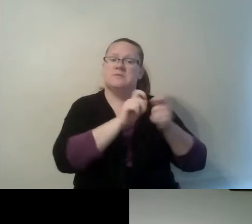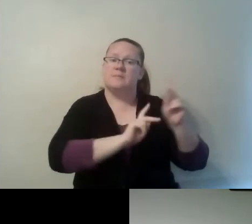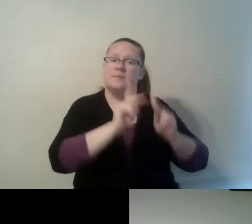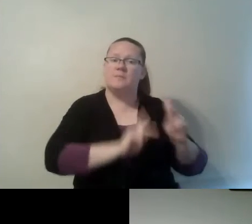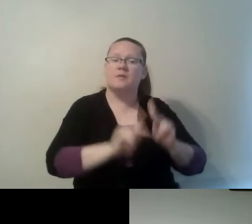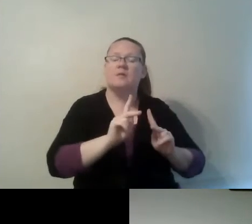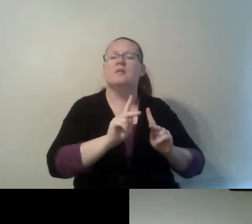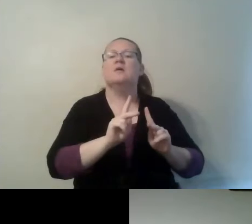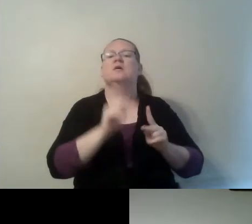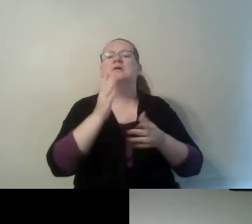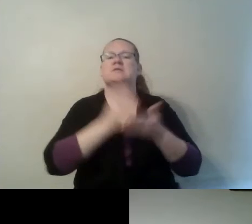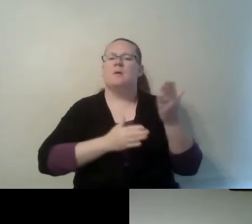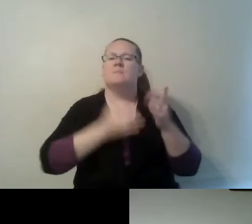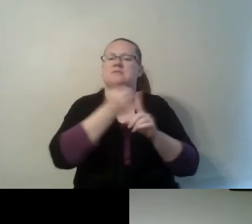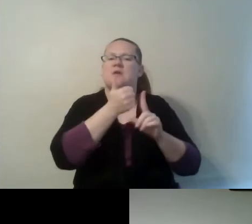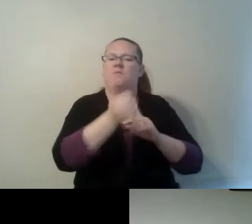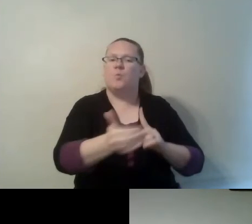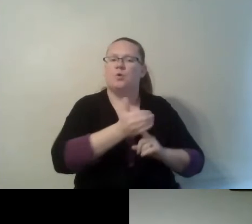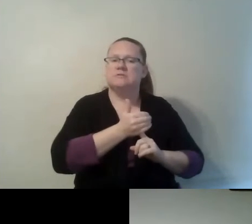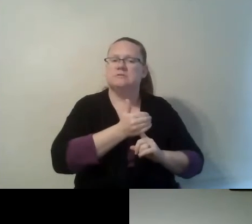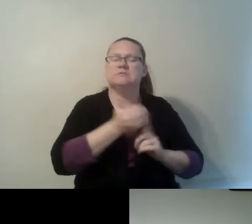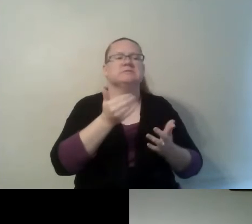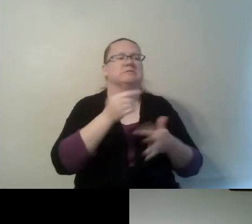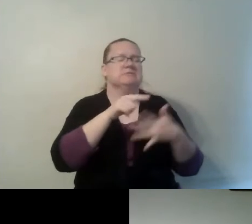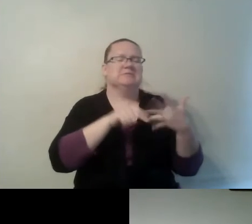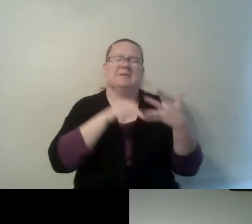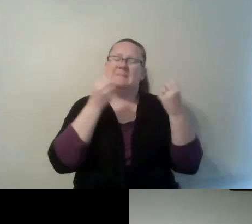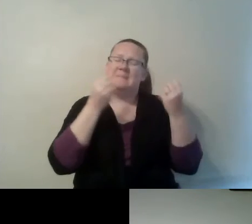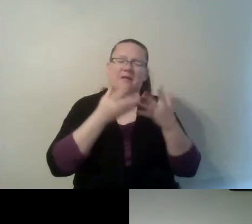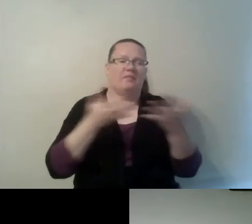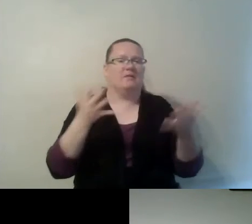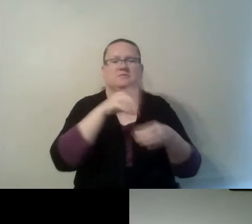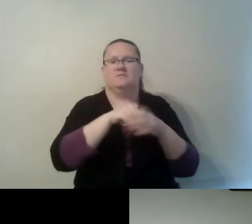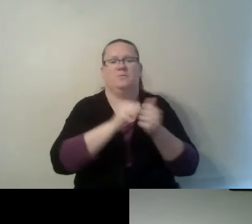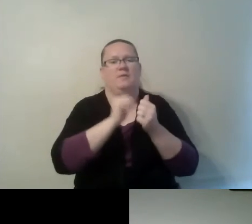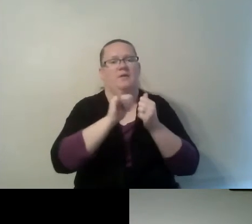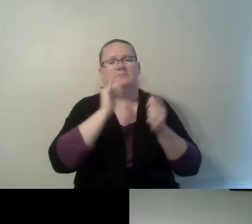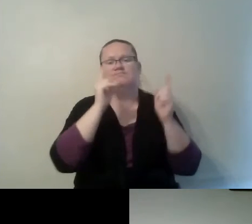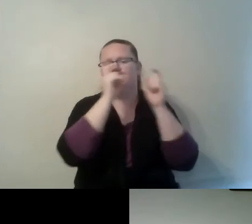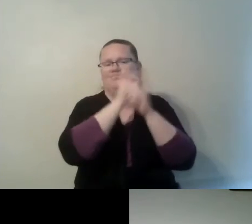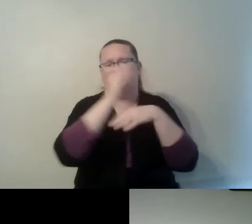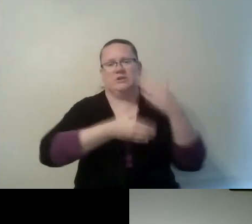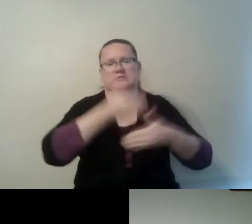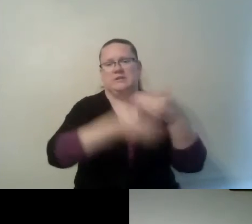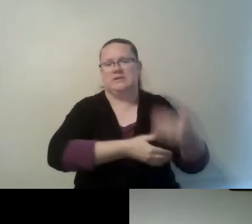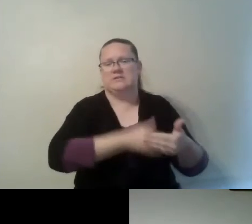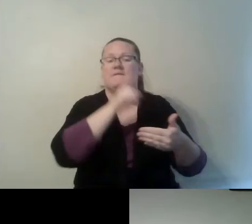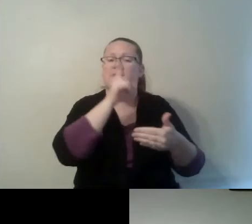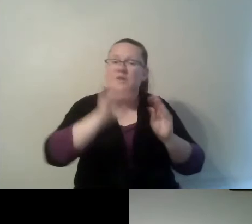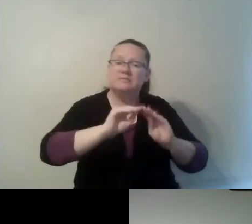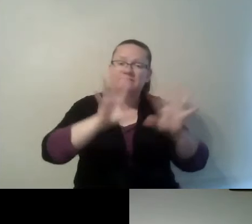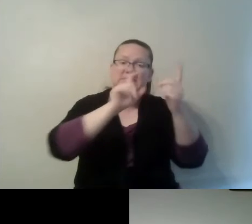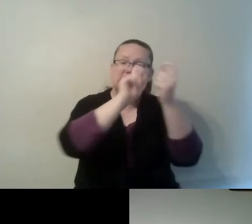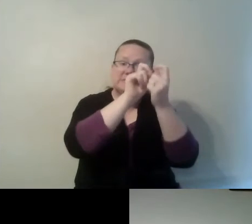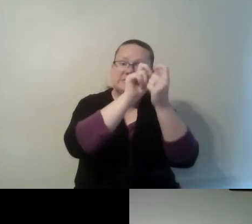are self-quarantine. I mean, there are many things that go into this process that was really detailed out through talking